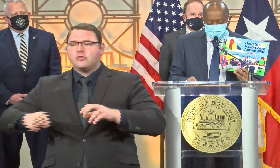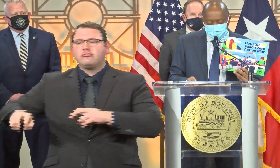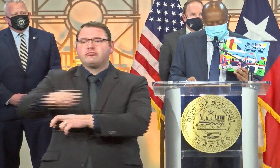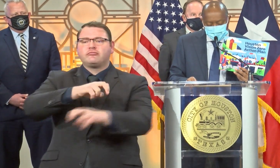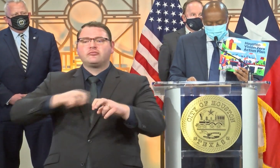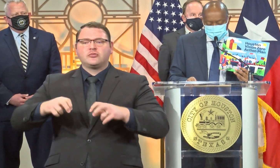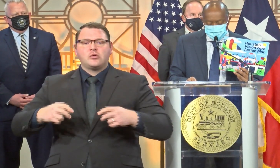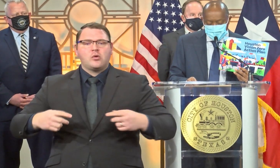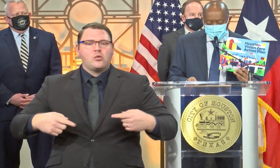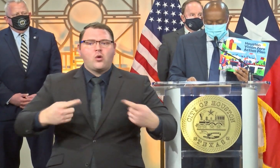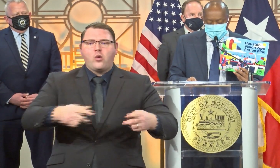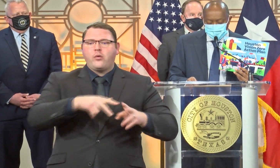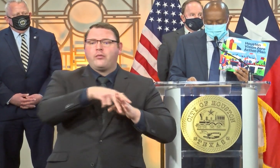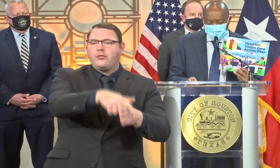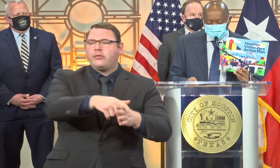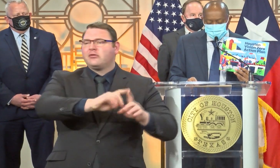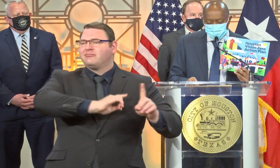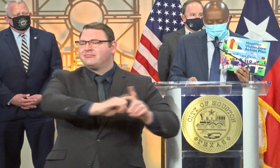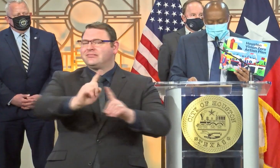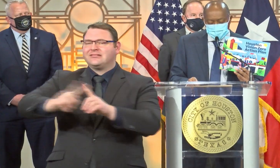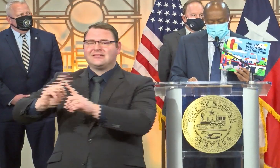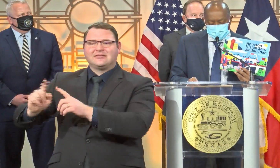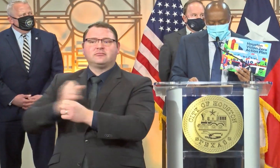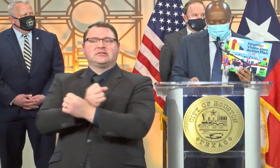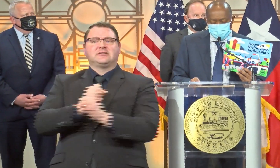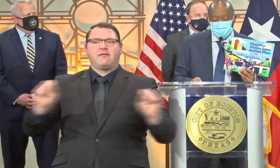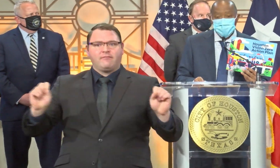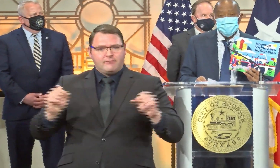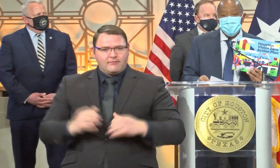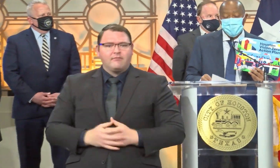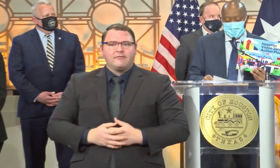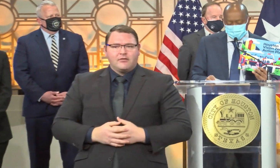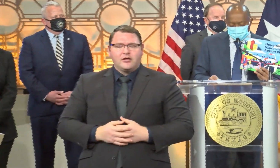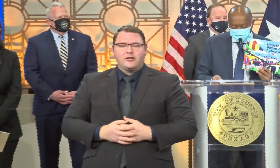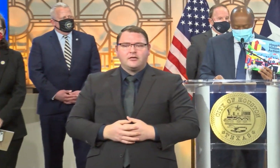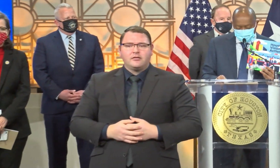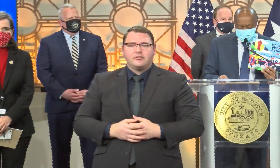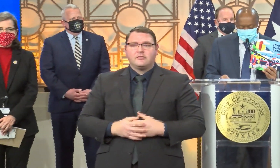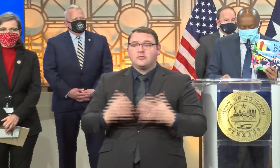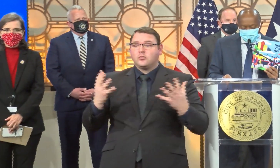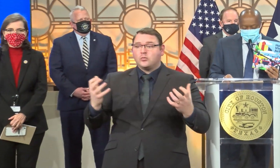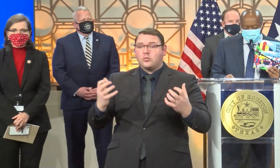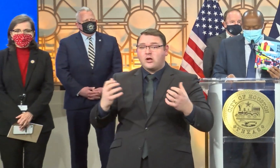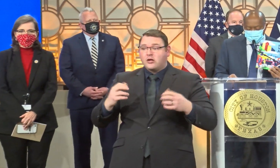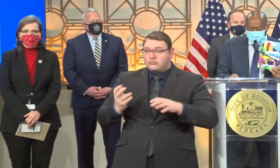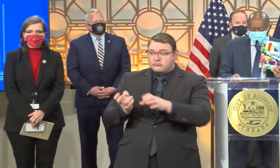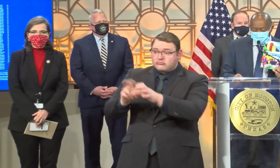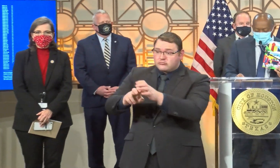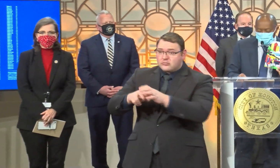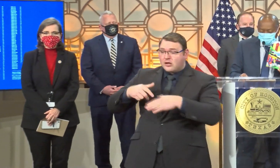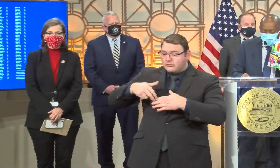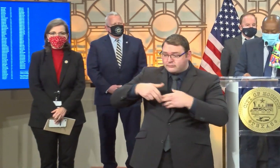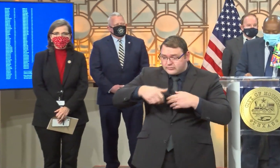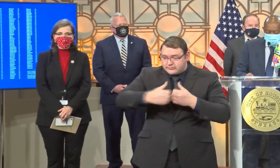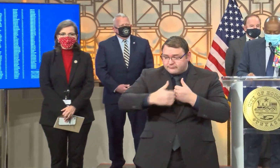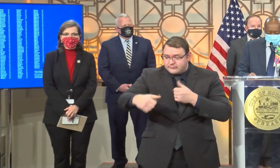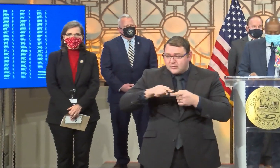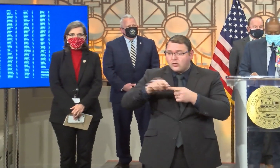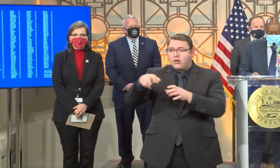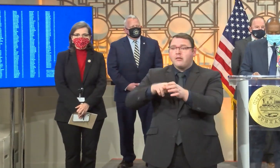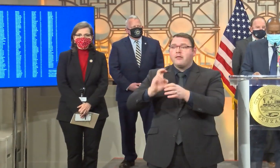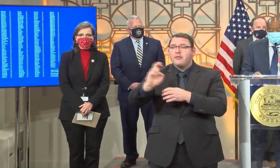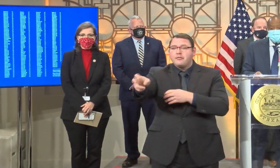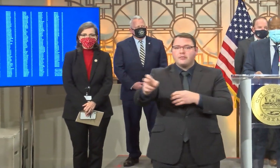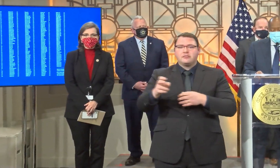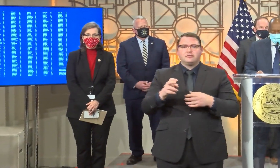and biking safe, make connecting to transit safe, make driving safe. Houston's Vision Zero strategy draws